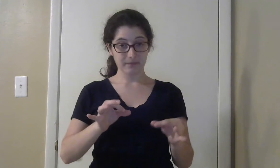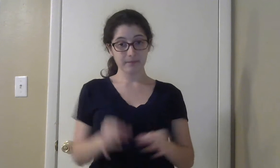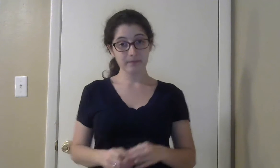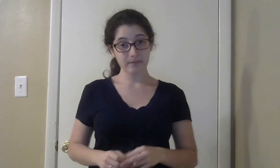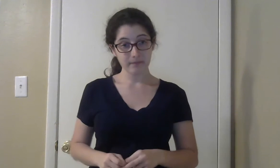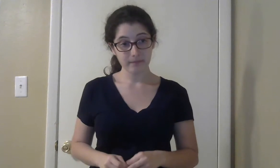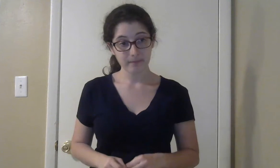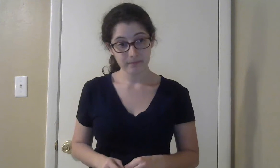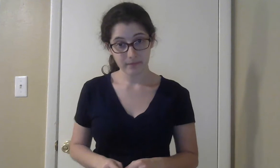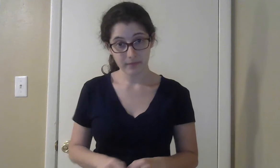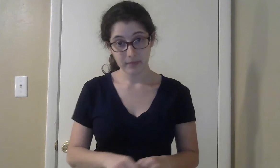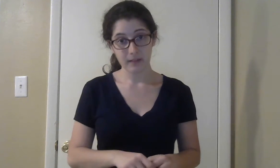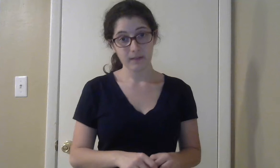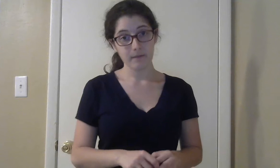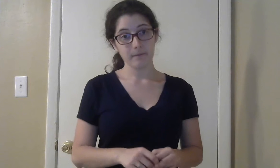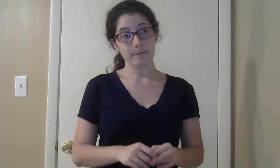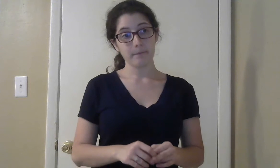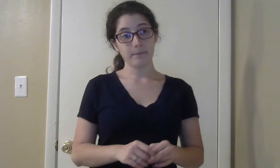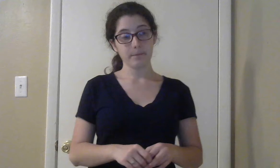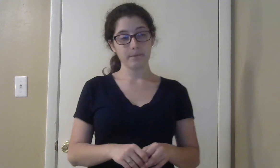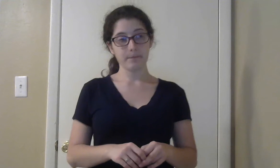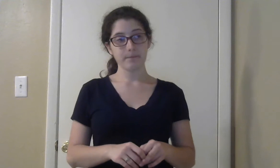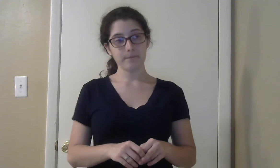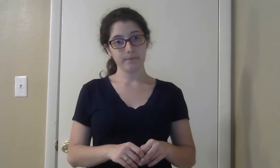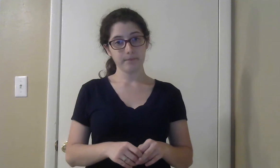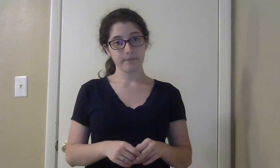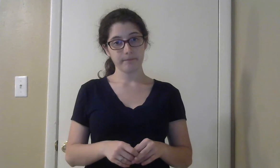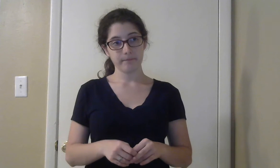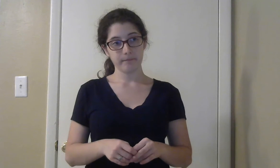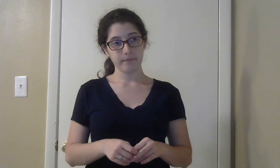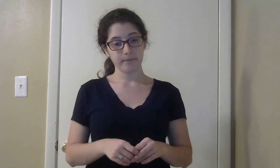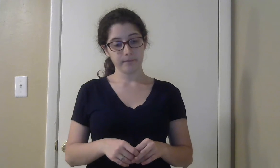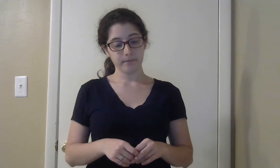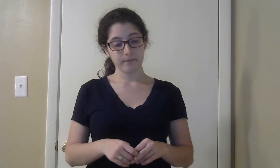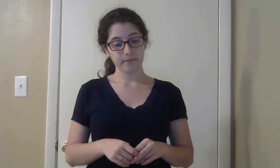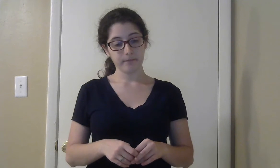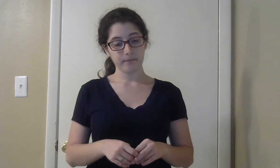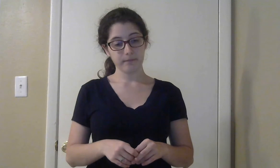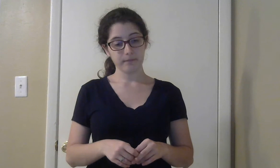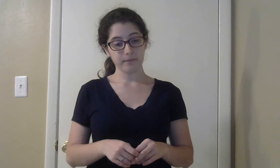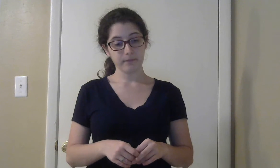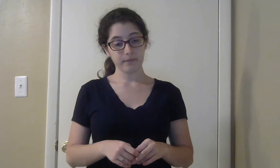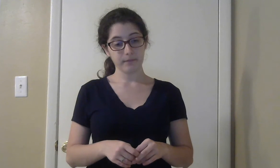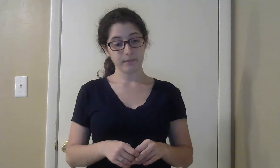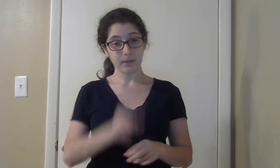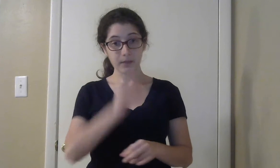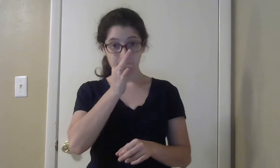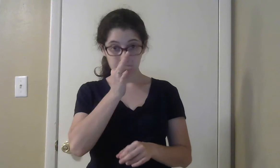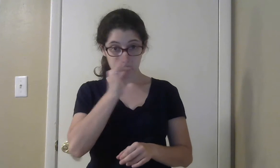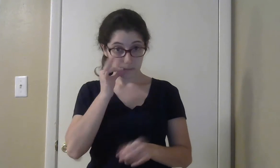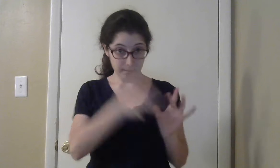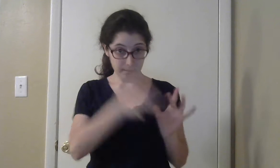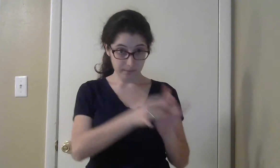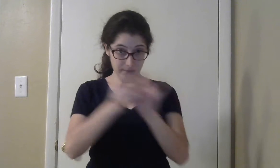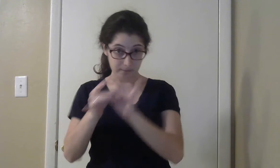the laying hold of God for the shaping of world-changing ministry. Here's what it says. Now